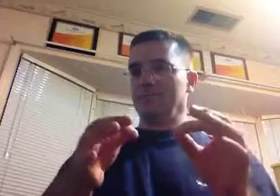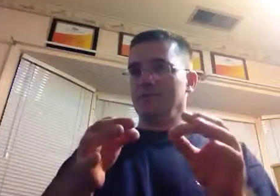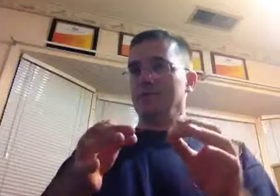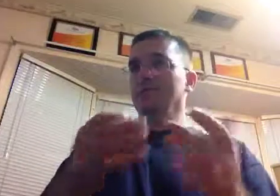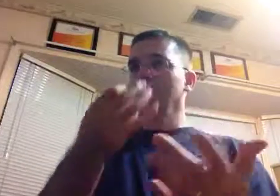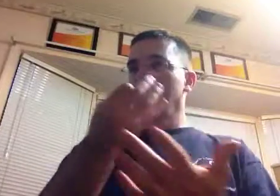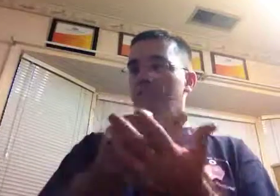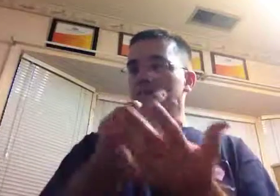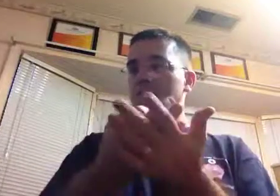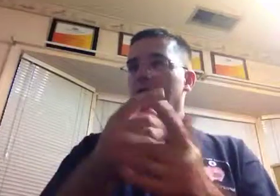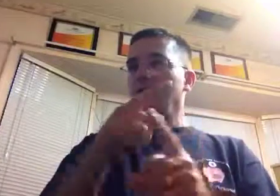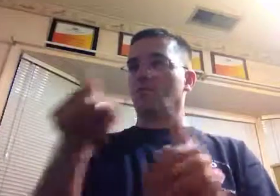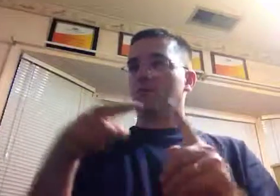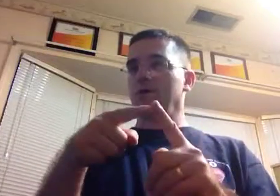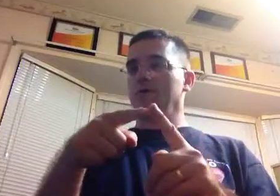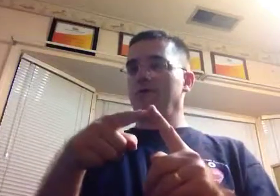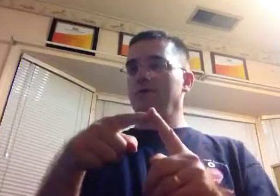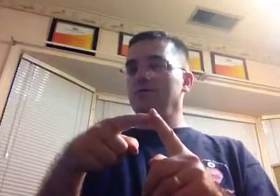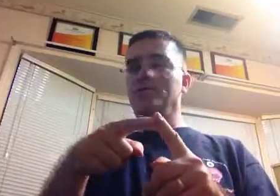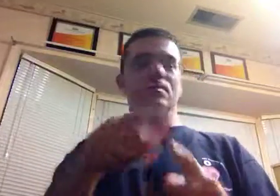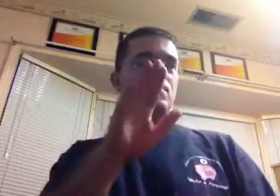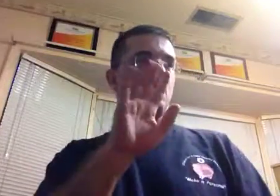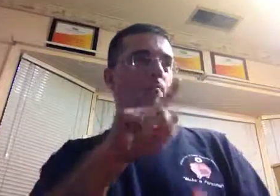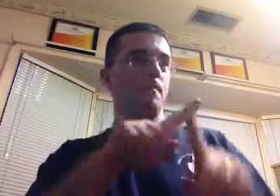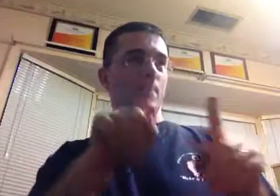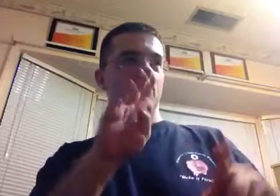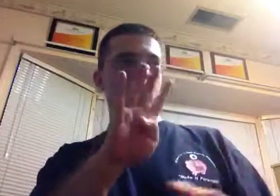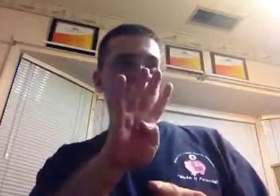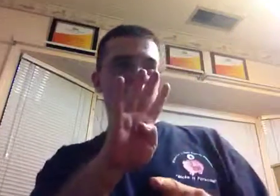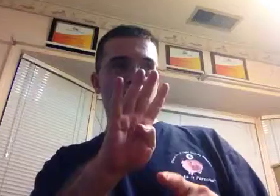And when it comes, I've had... But for 4 years you've paid bills how?